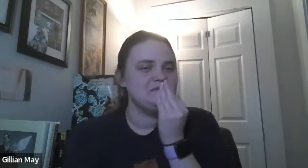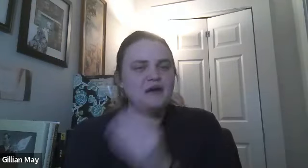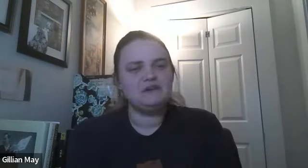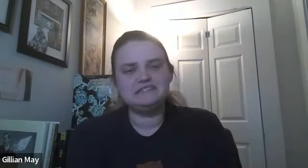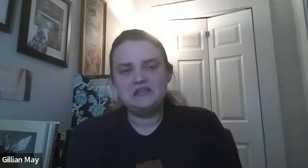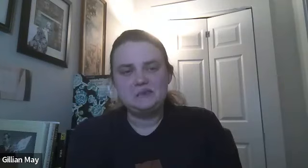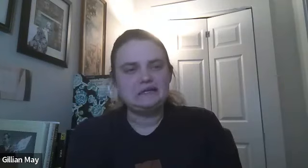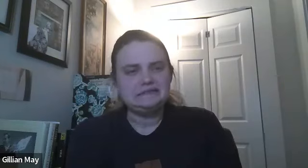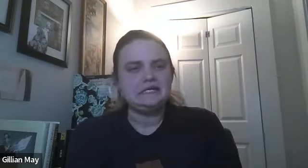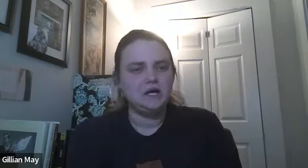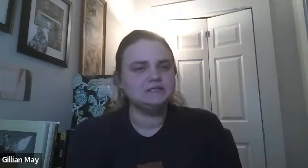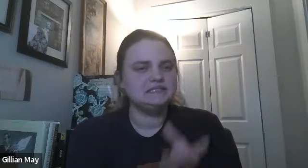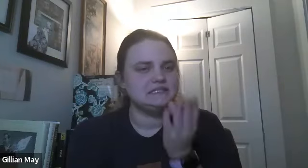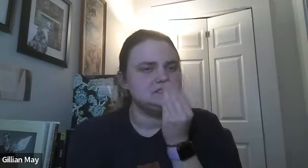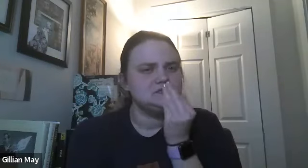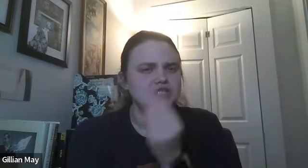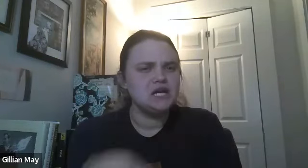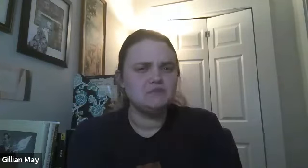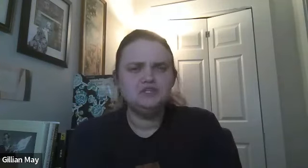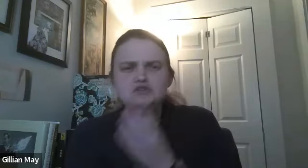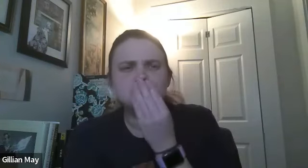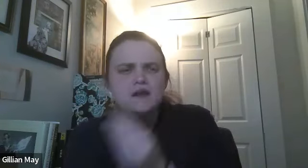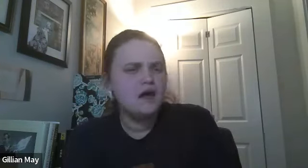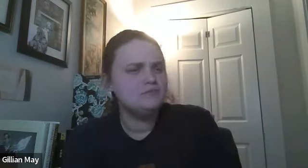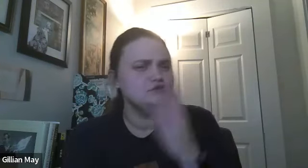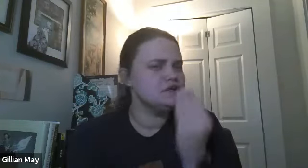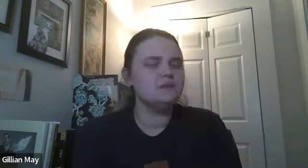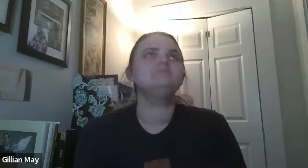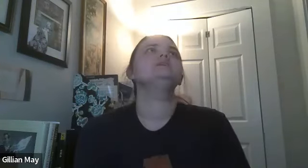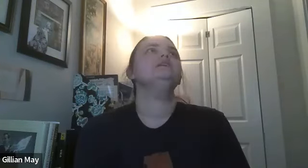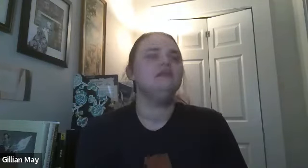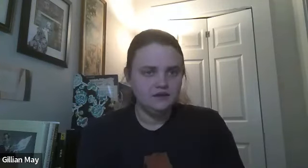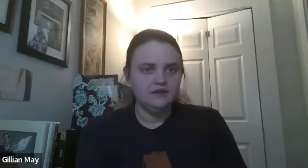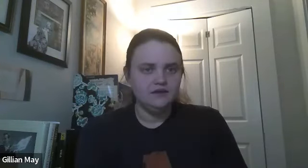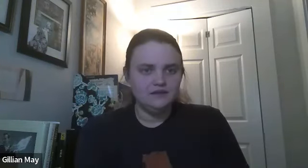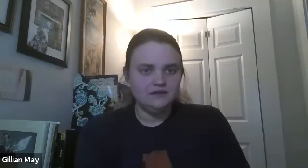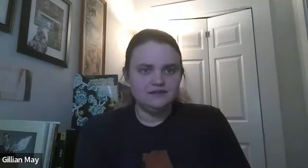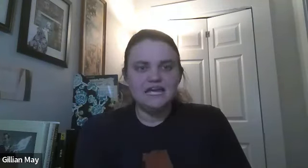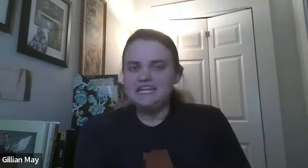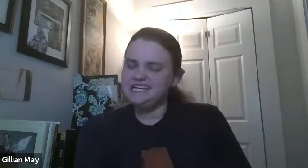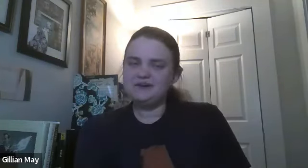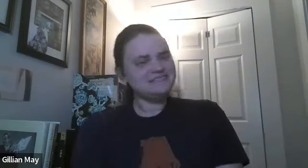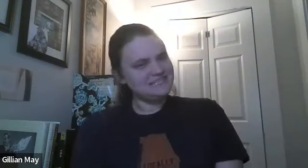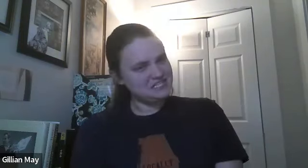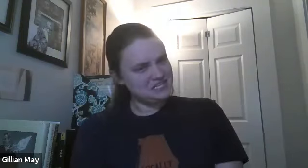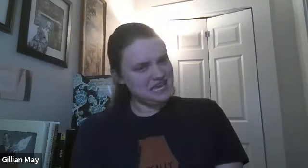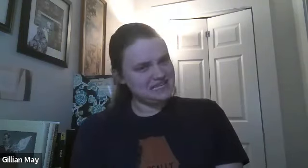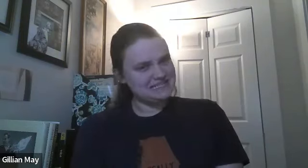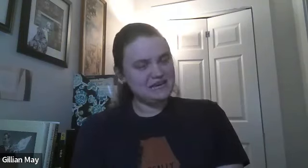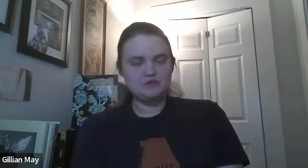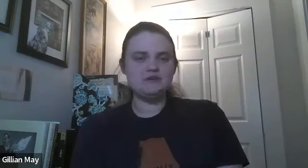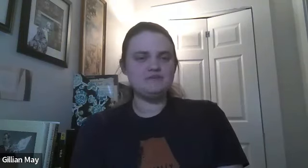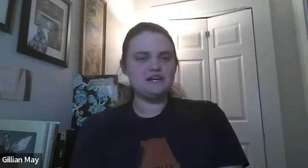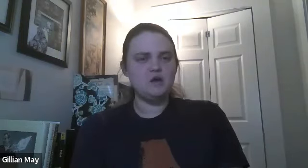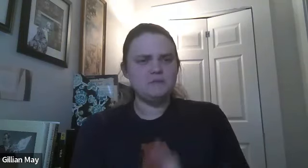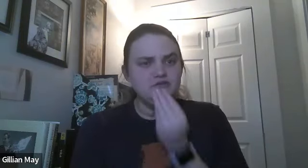That one is another one I see constantly. Shut up. You shut up. You shut up. And I'm like, and you know, as a teacher, you can't say it, but you really want to go, you both